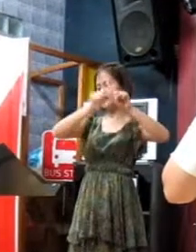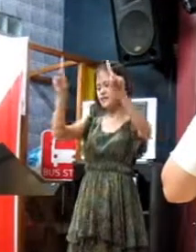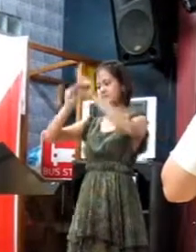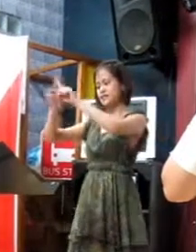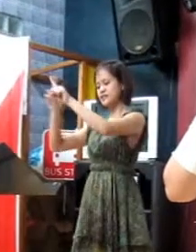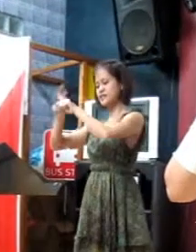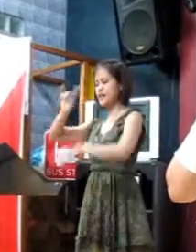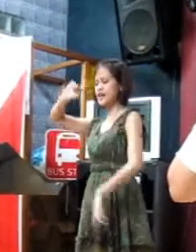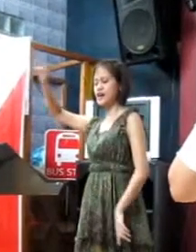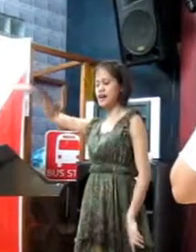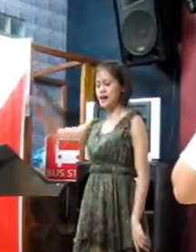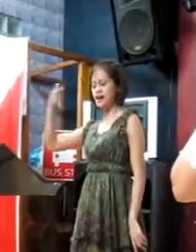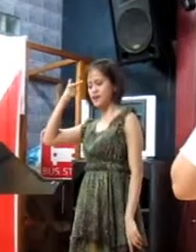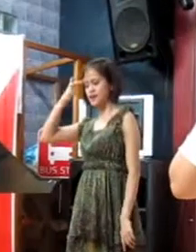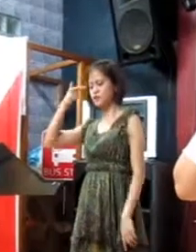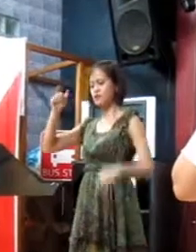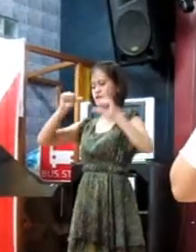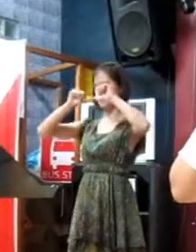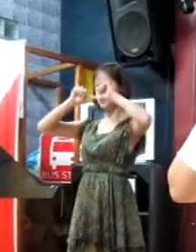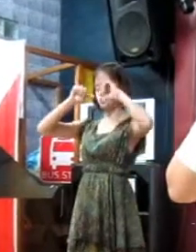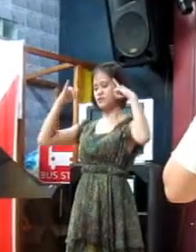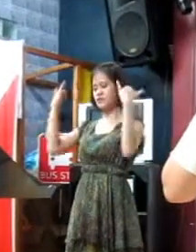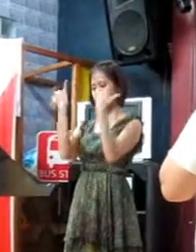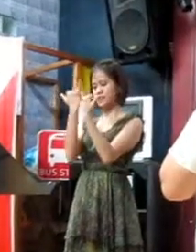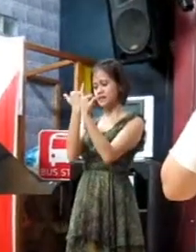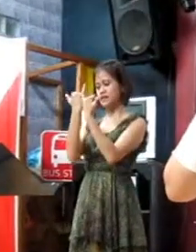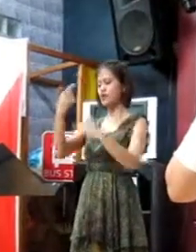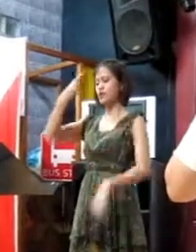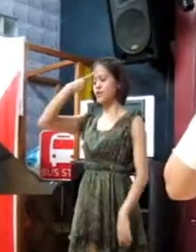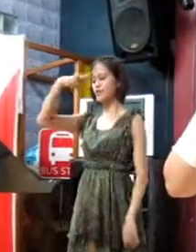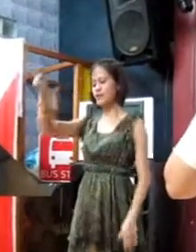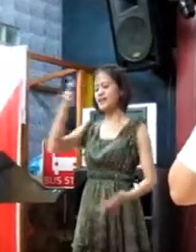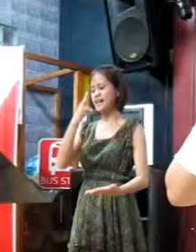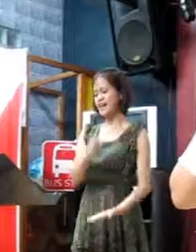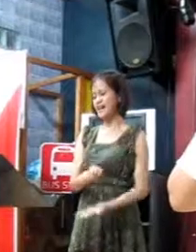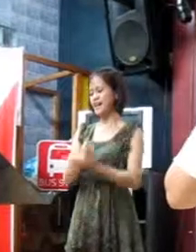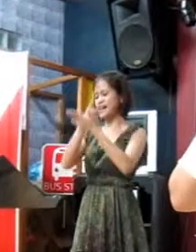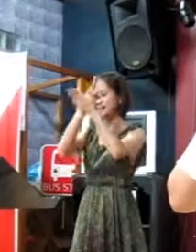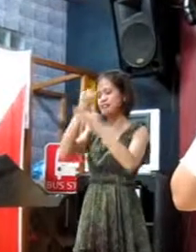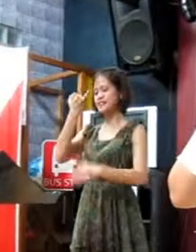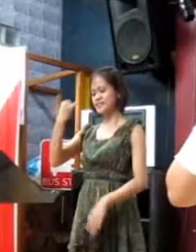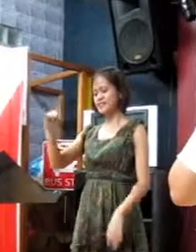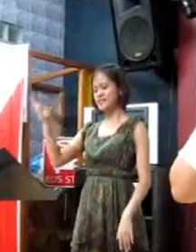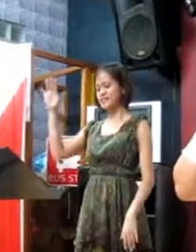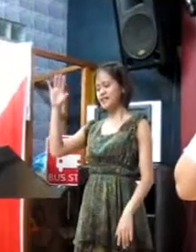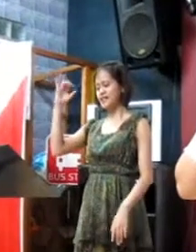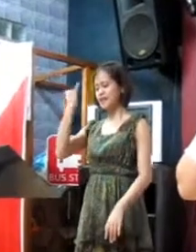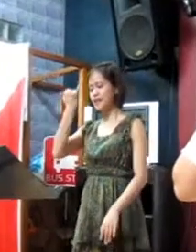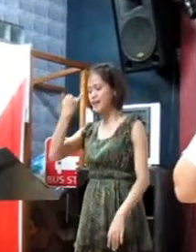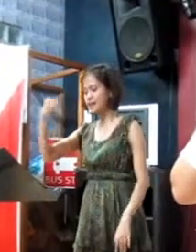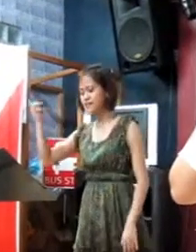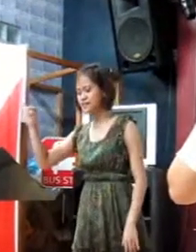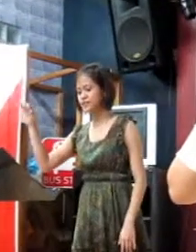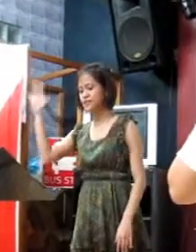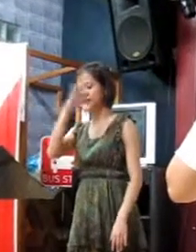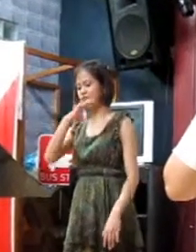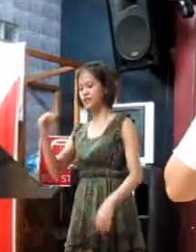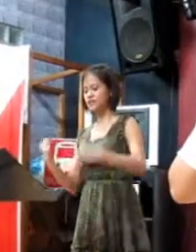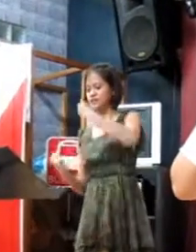the different government agencies for helping and